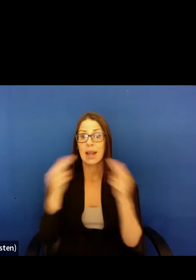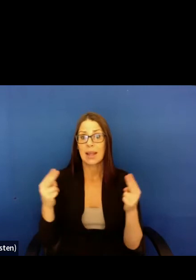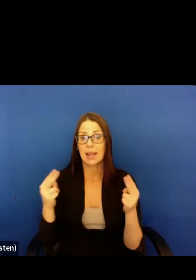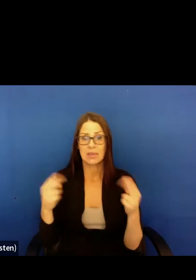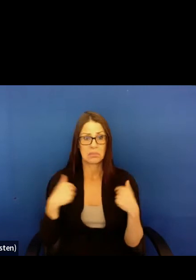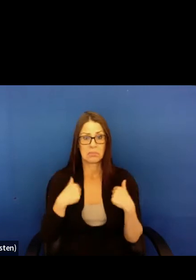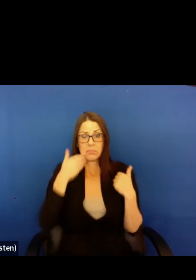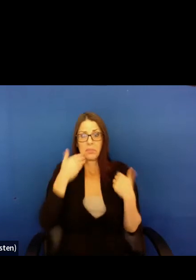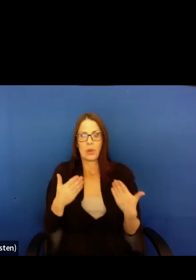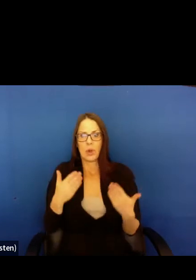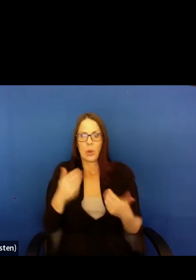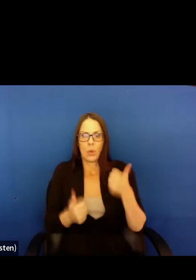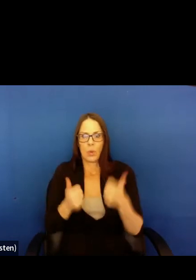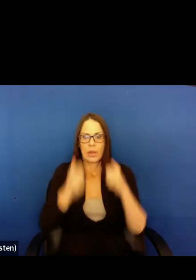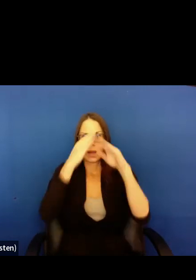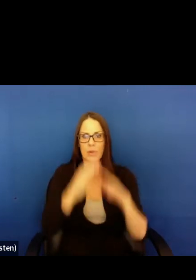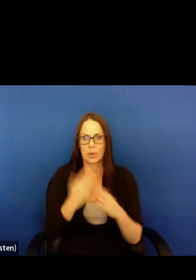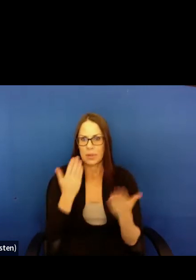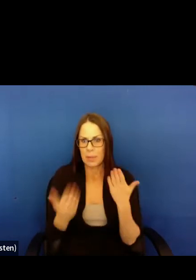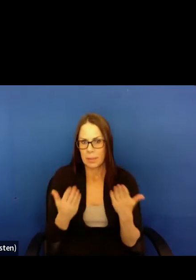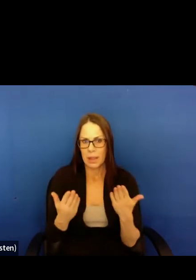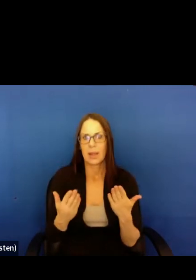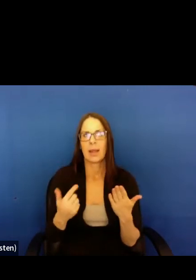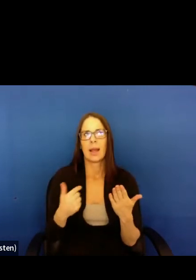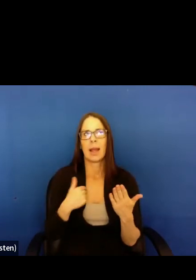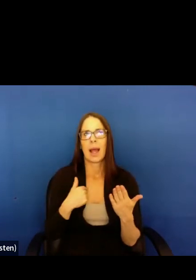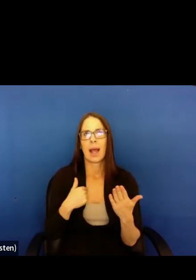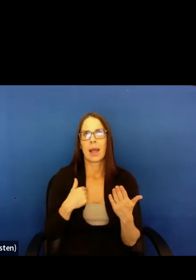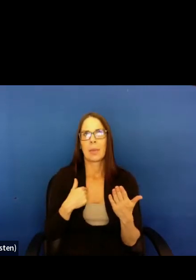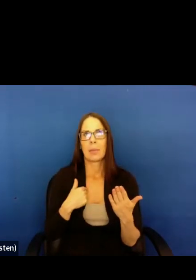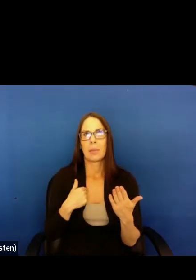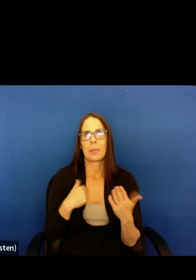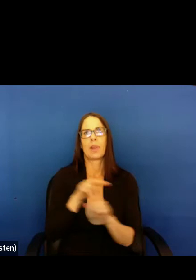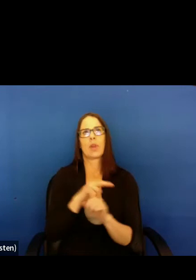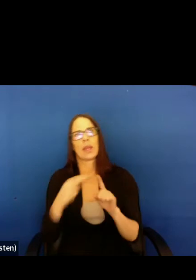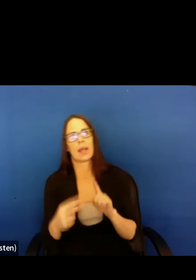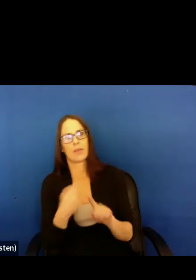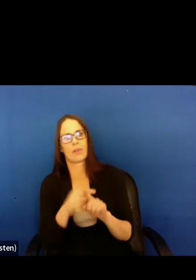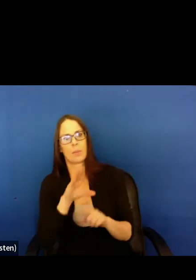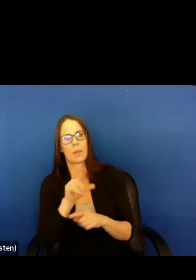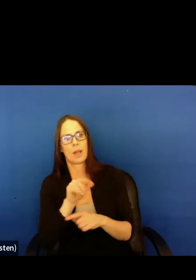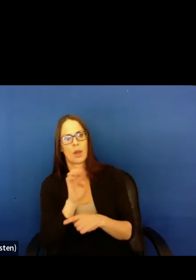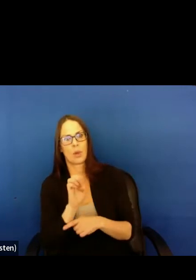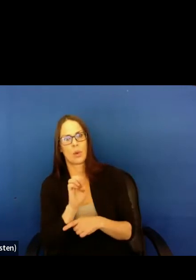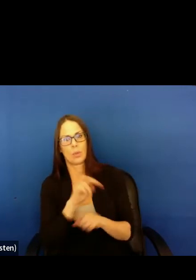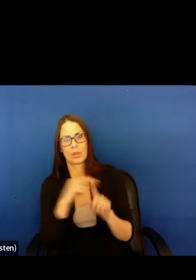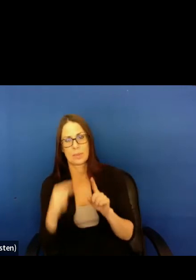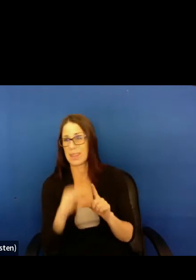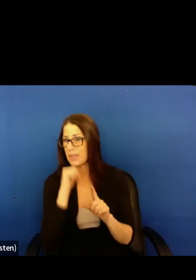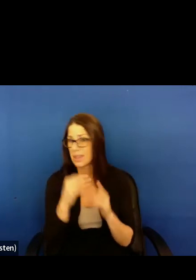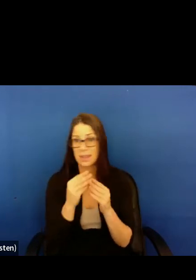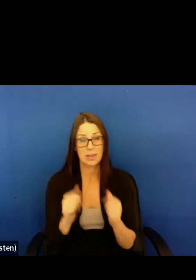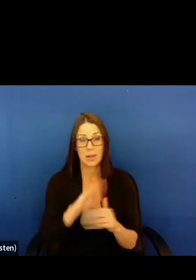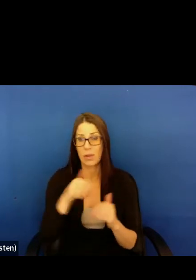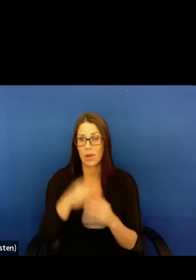again, I take this from a code perspective, which again, doesn't really solve all the problems. Like it's a good